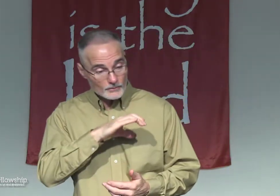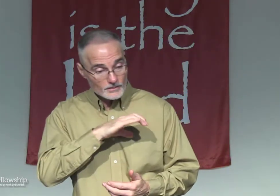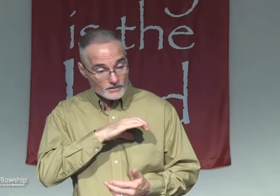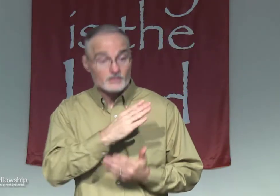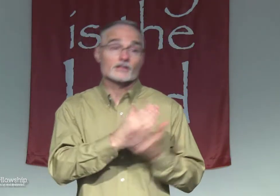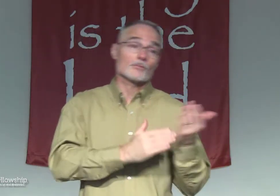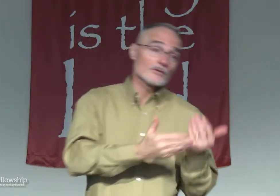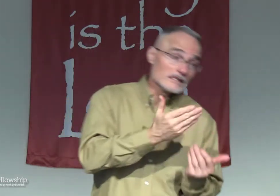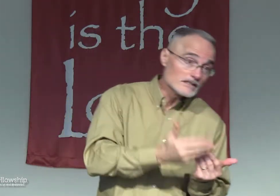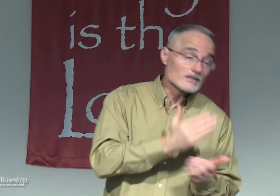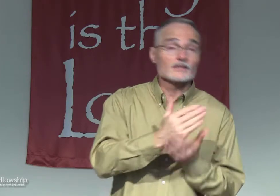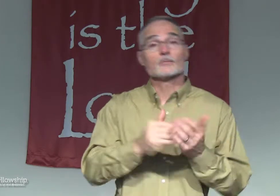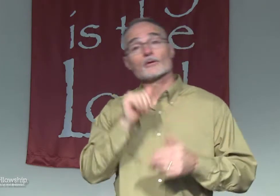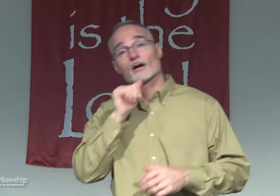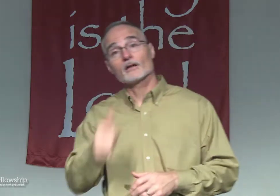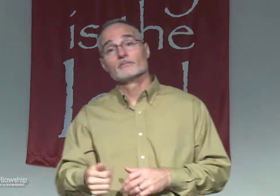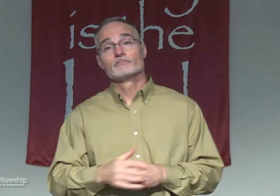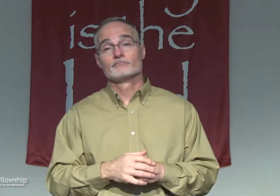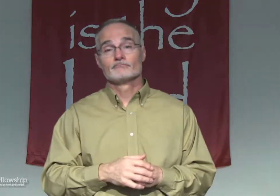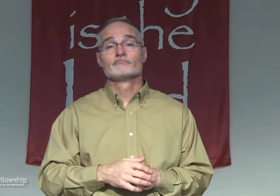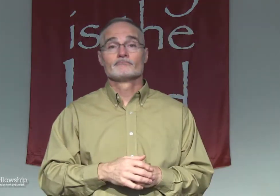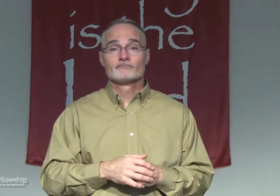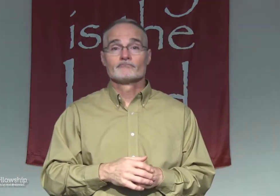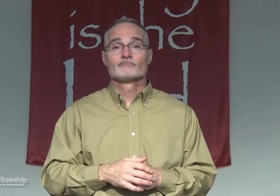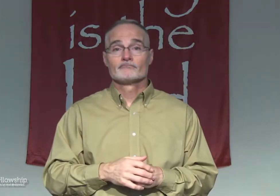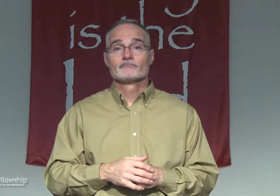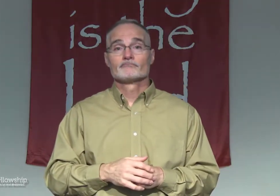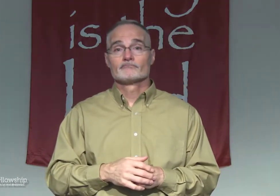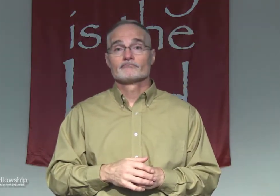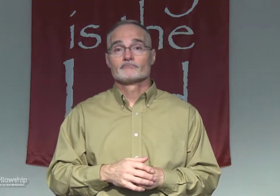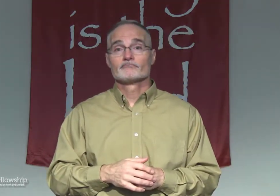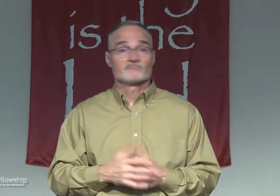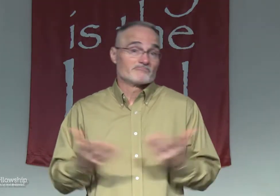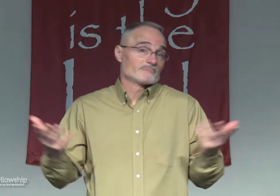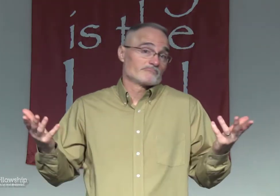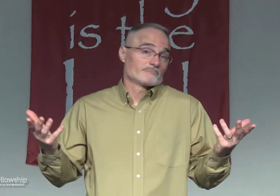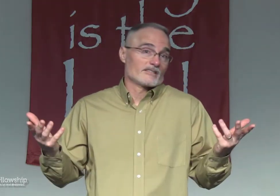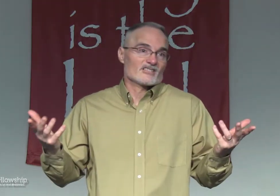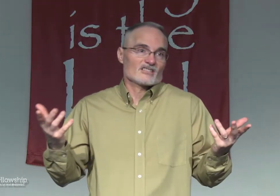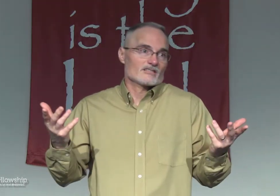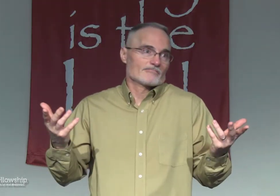all of those characteristics, some are easy, some are not.